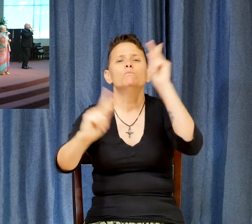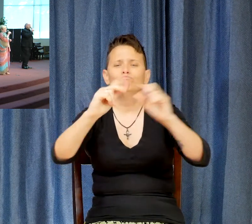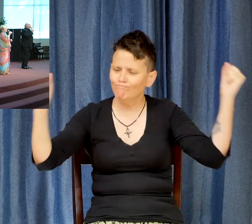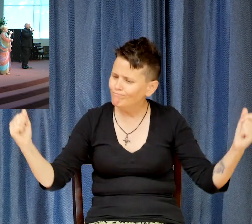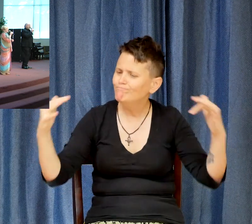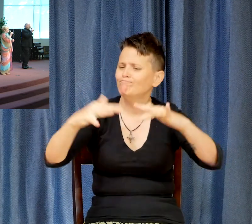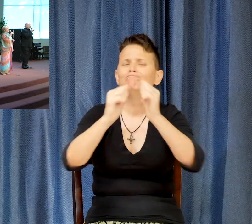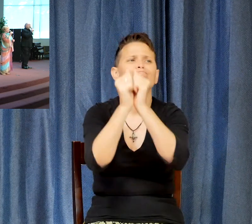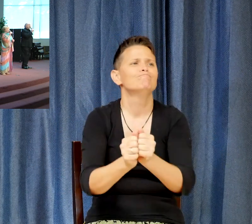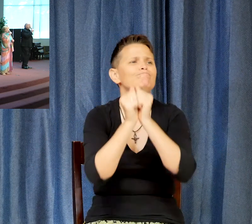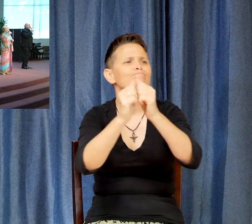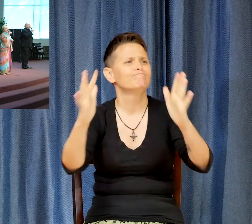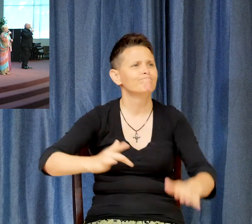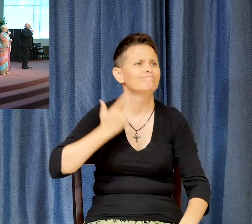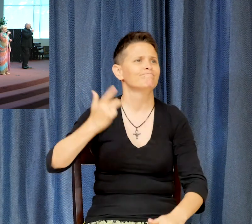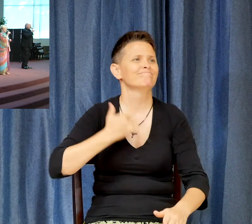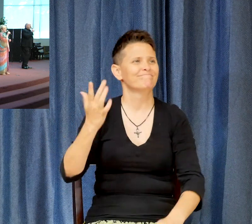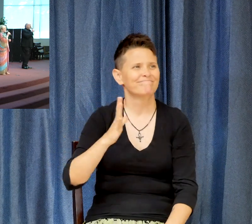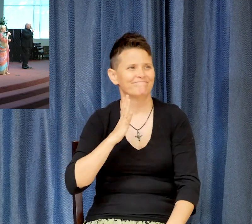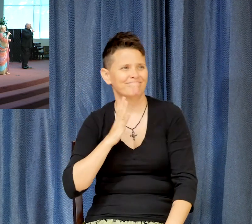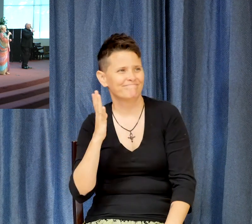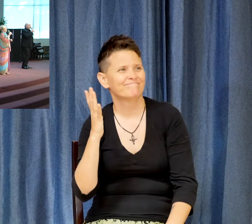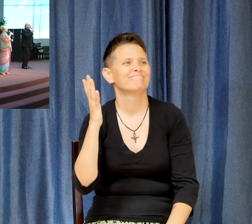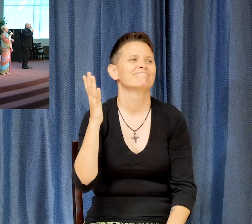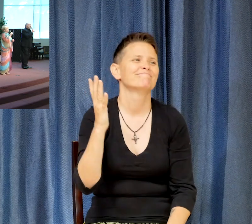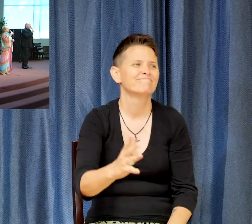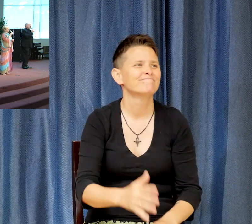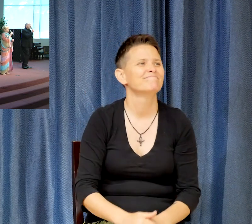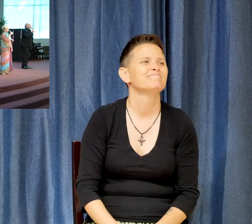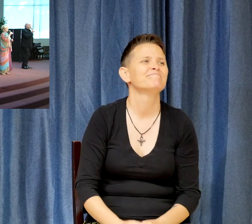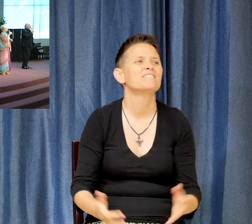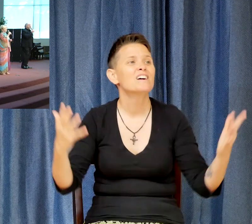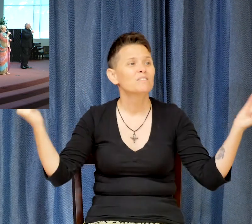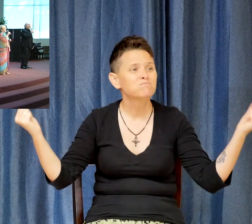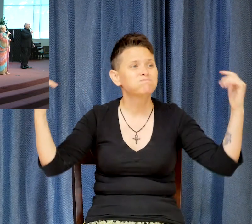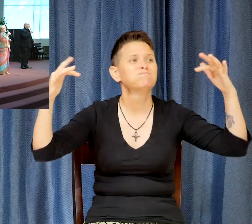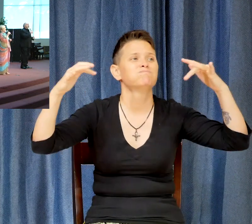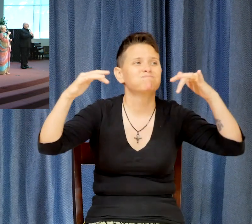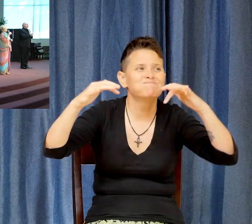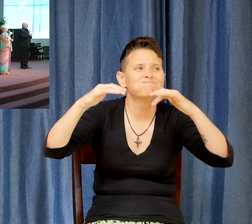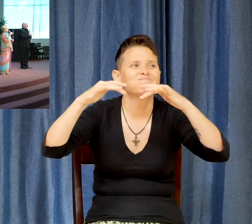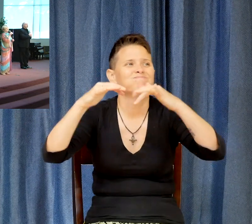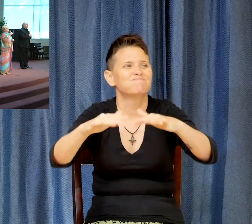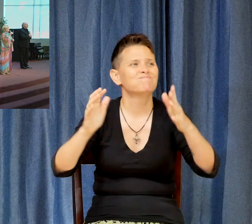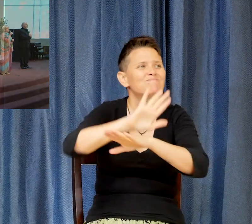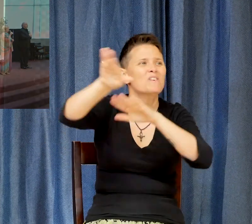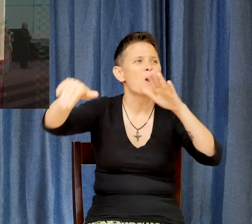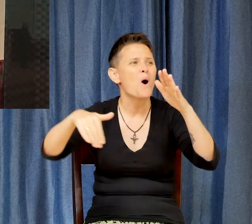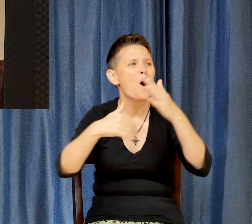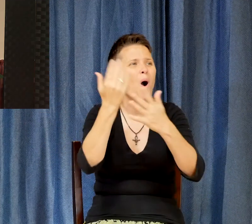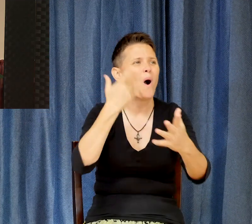and feel alright. One more. Let's get to pass all the